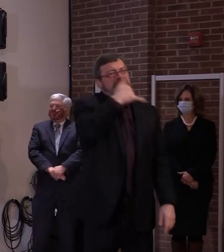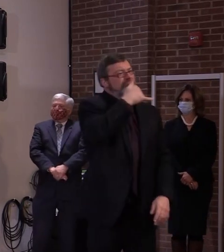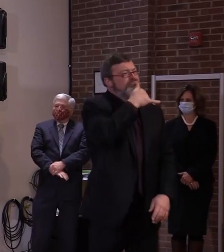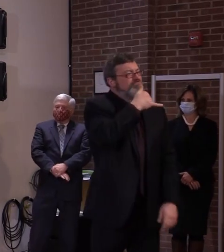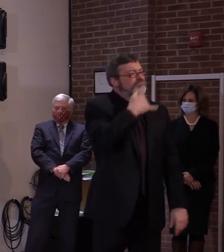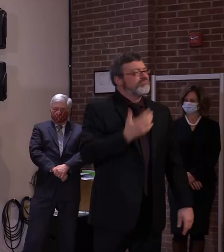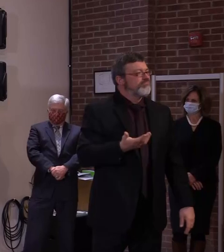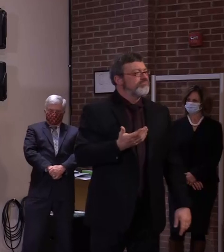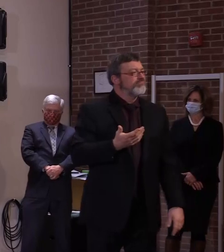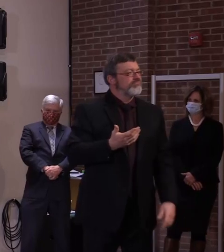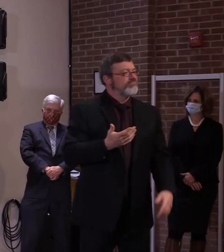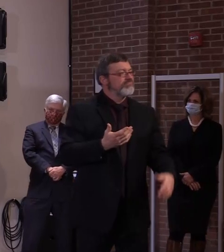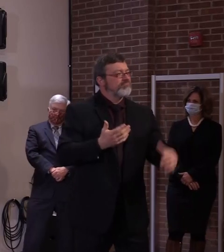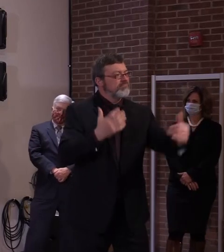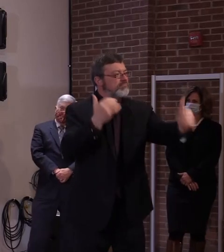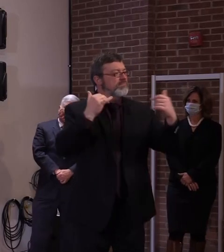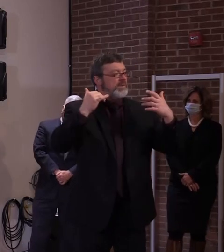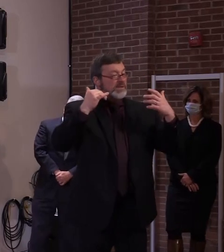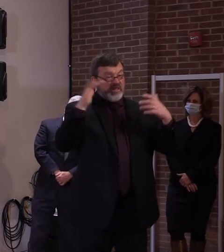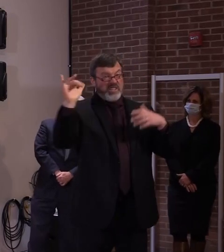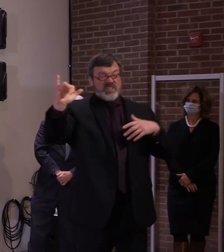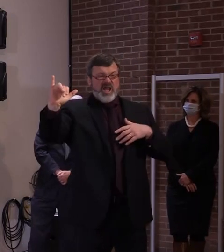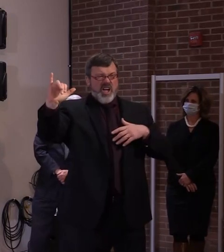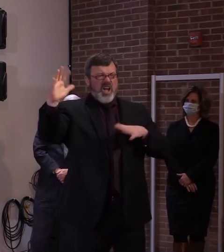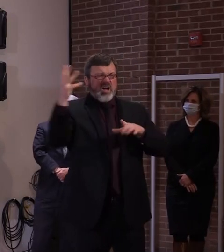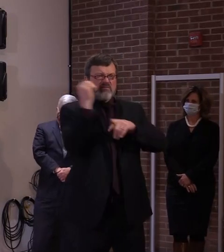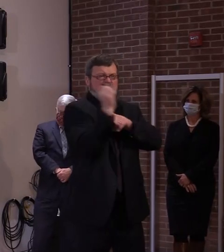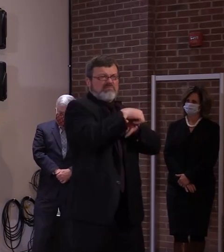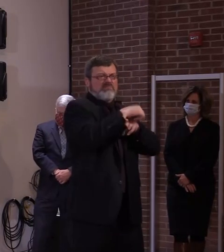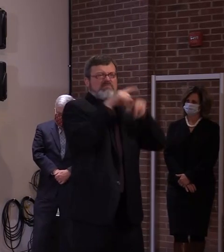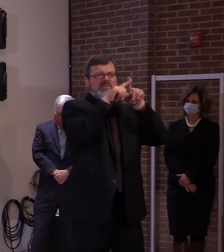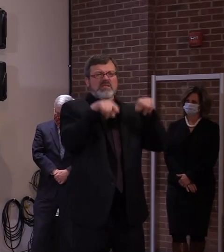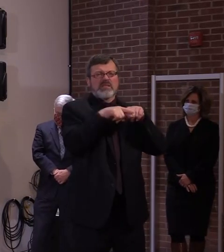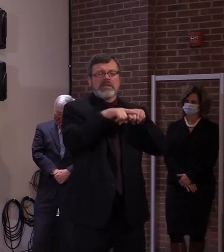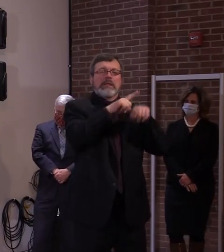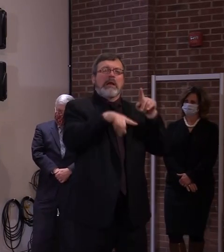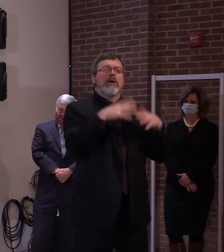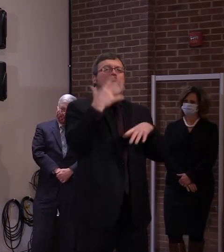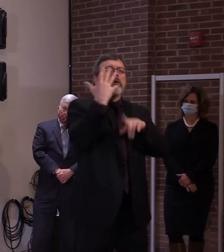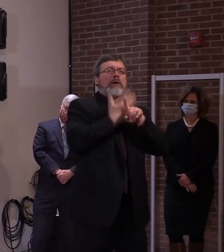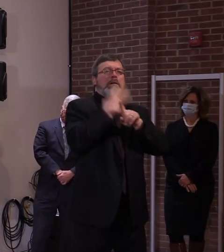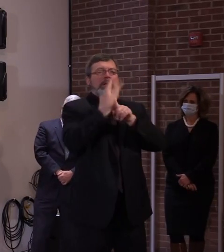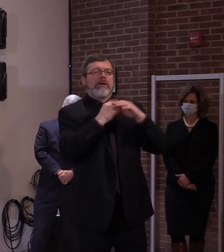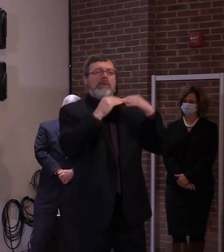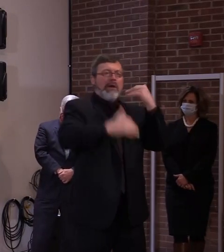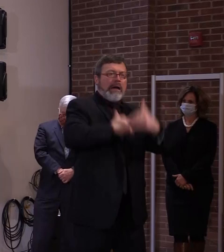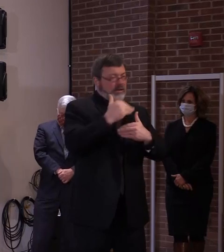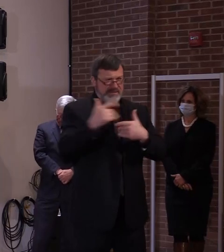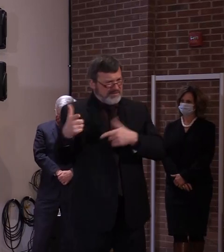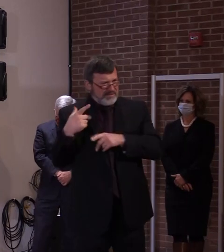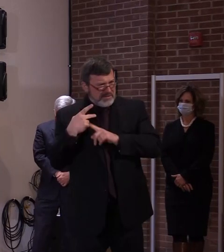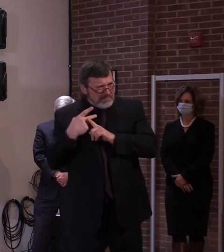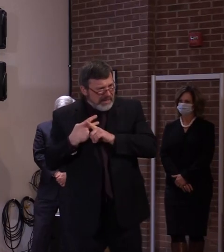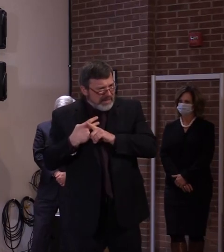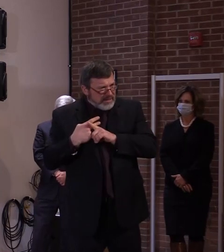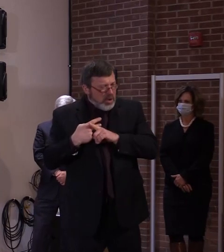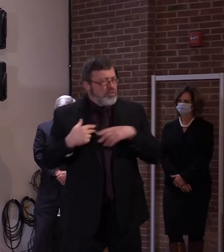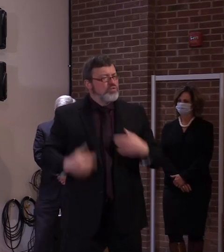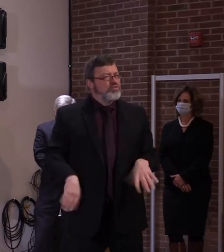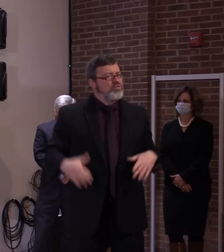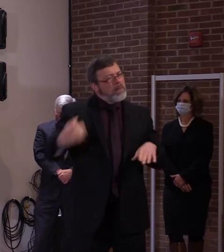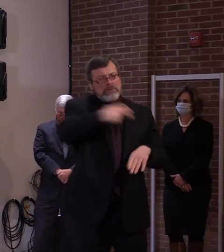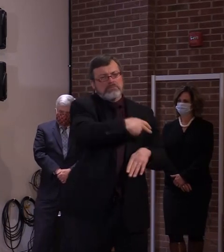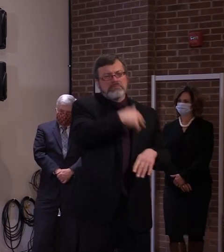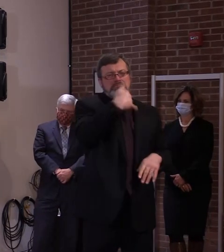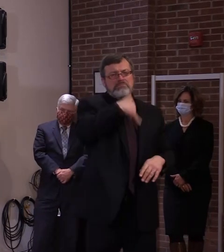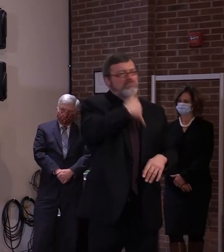about 1% of cases, then 3%, and now we're up about 70%. We